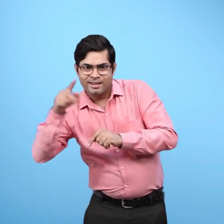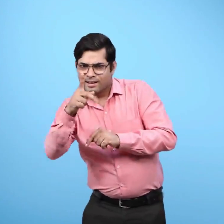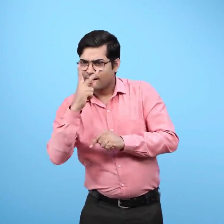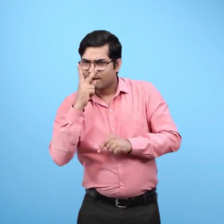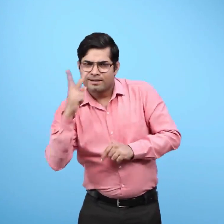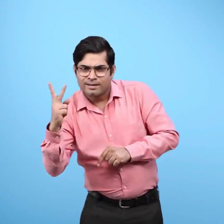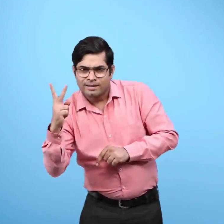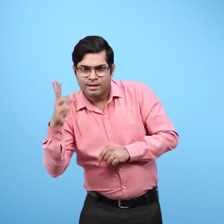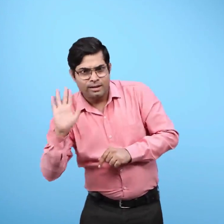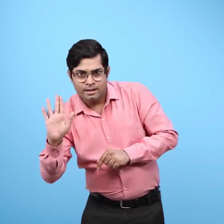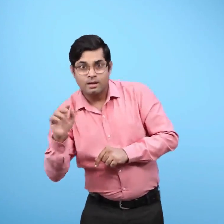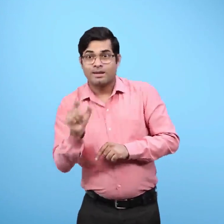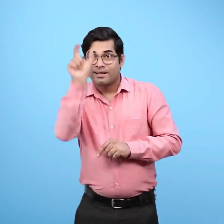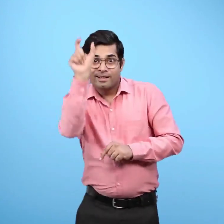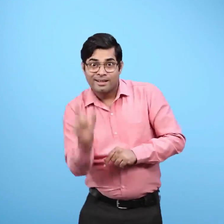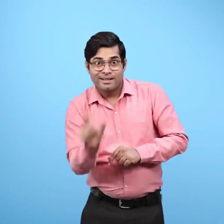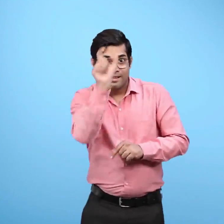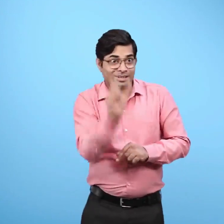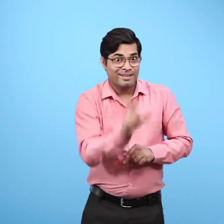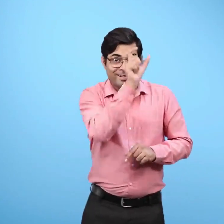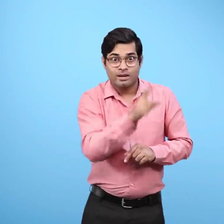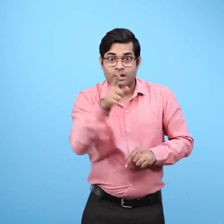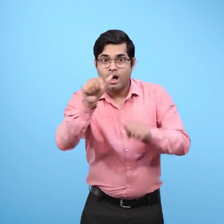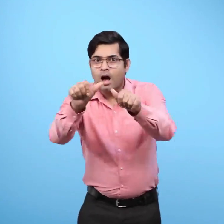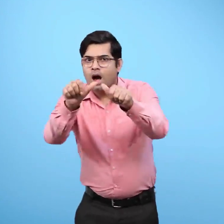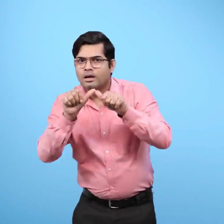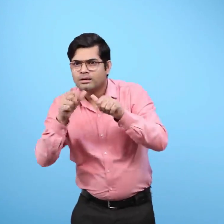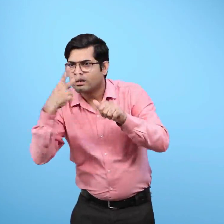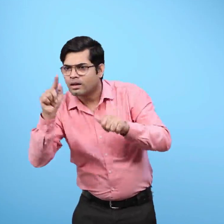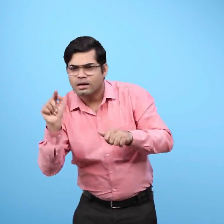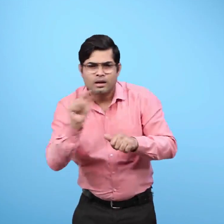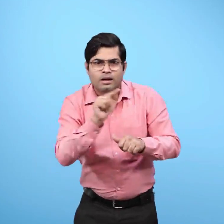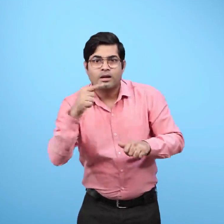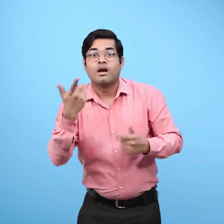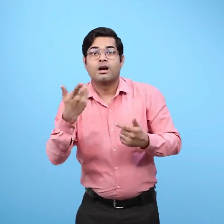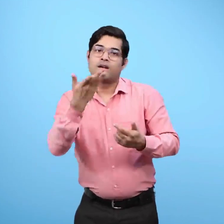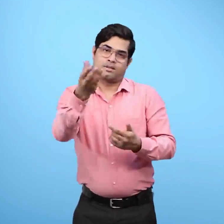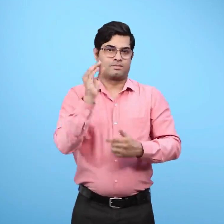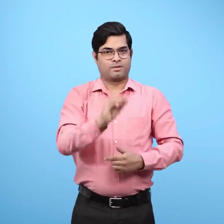marked. Observe it and give your tick mark in the corresponding box.